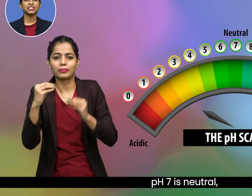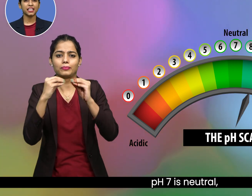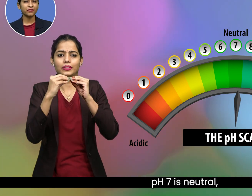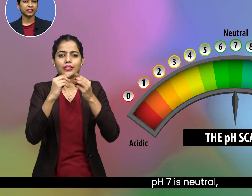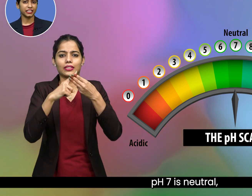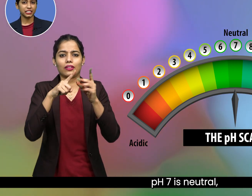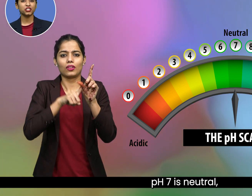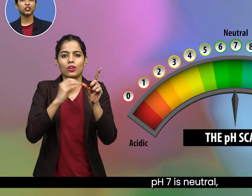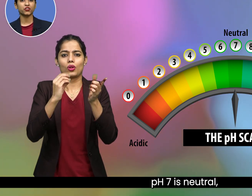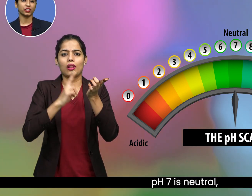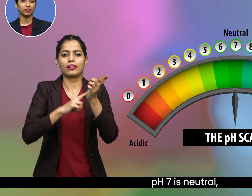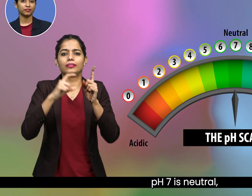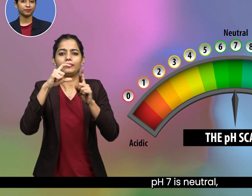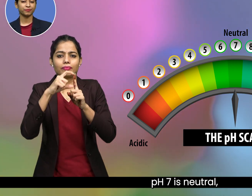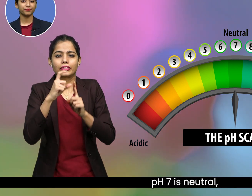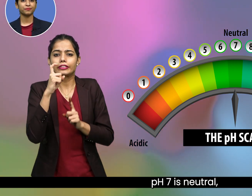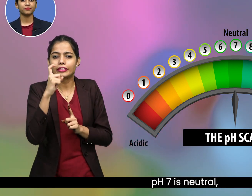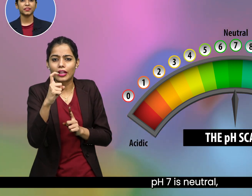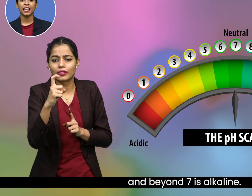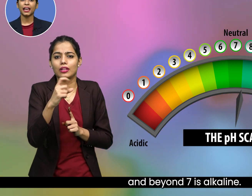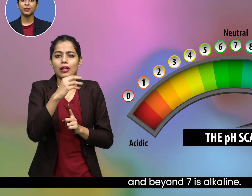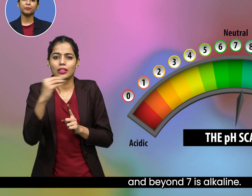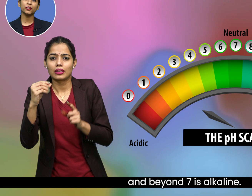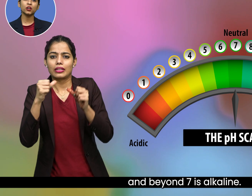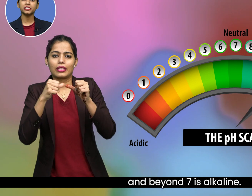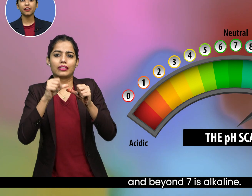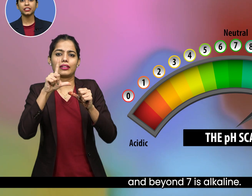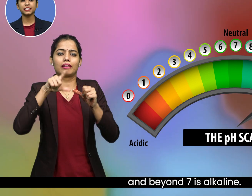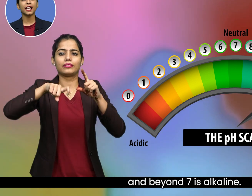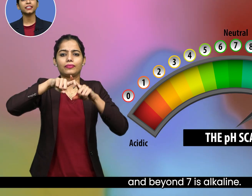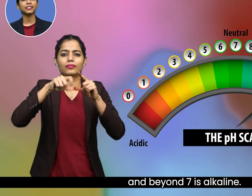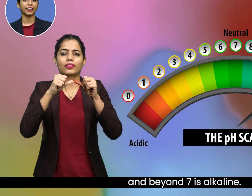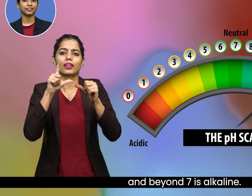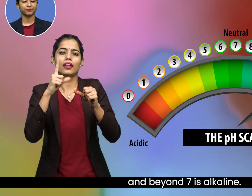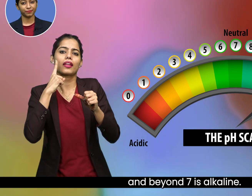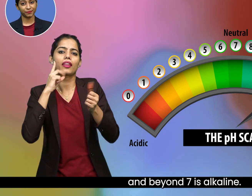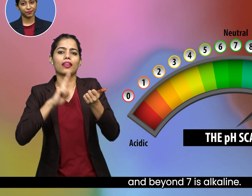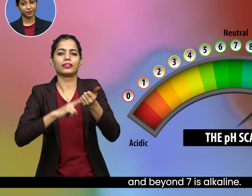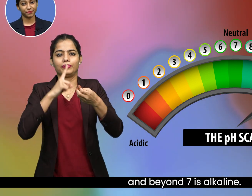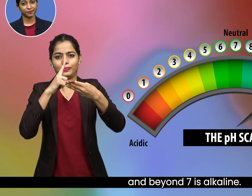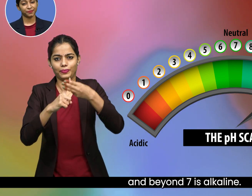pH 7 is neutral and beyond 7 is alkaline.